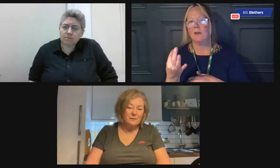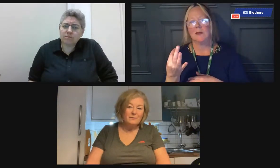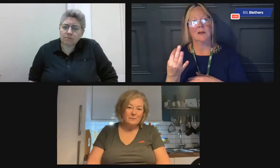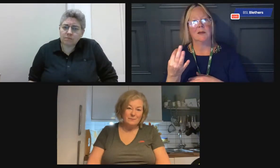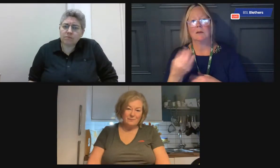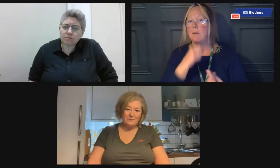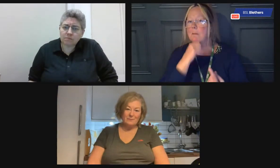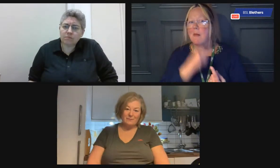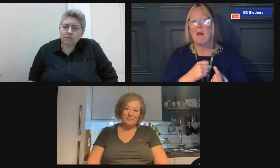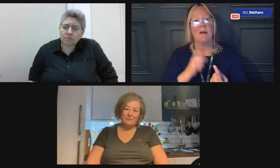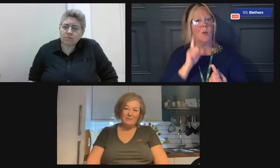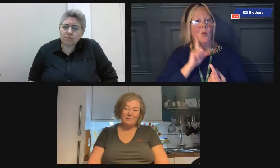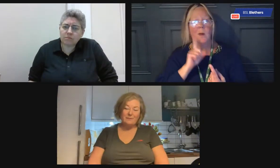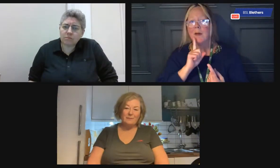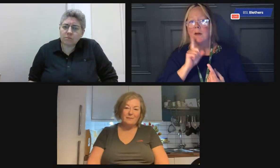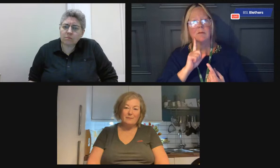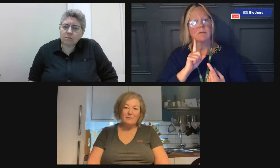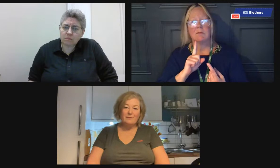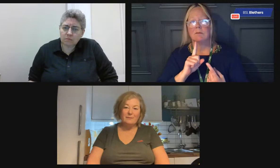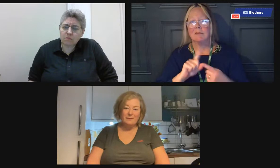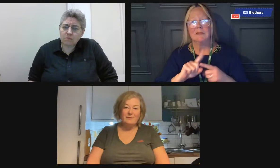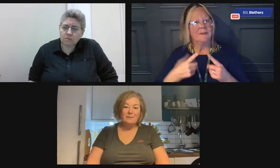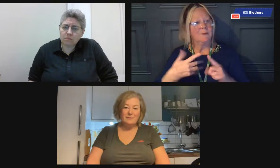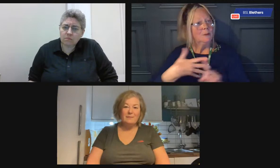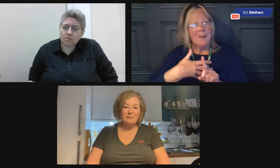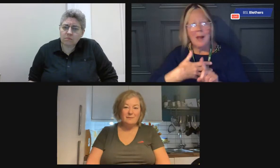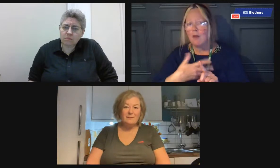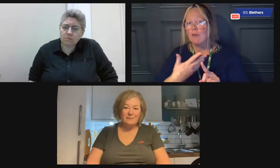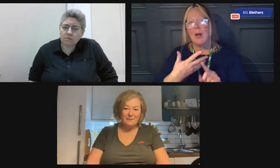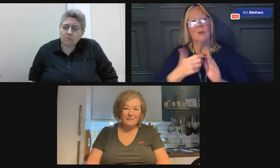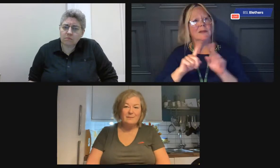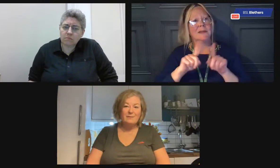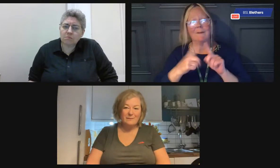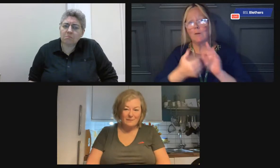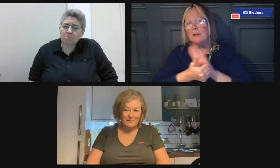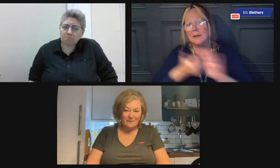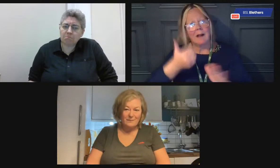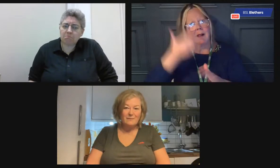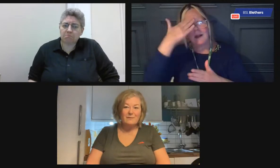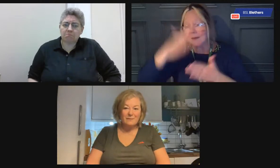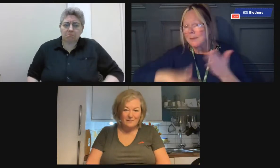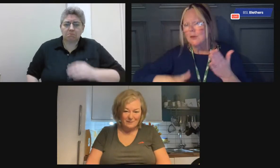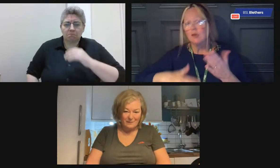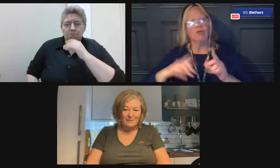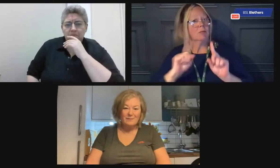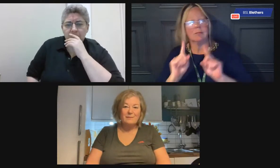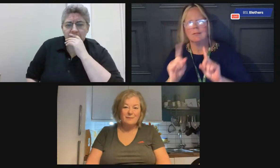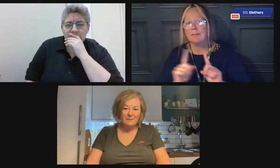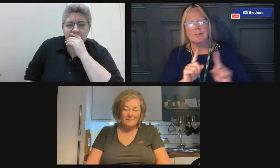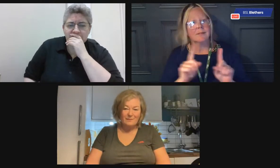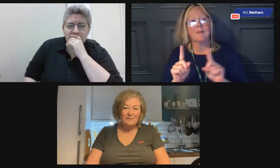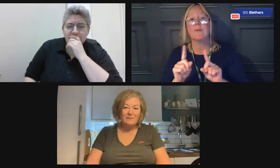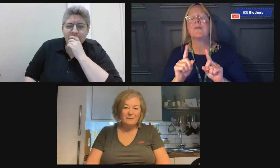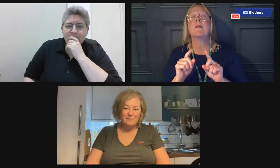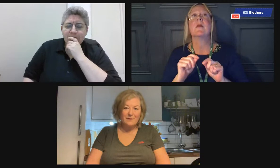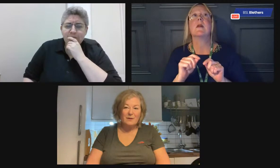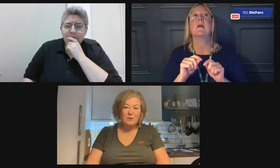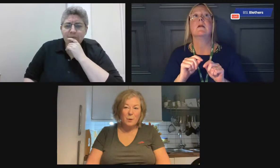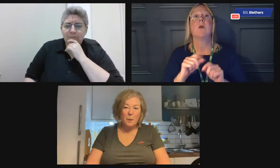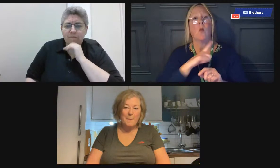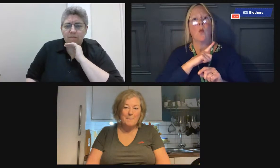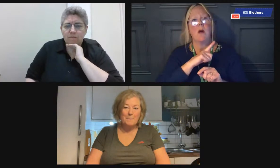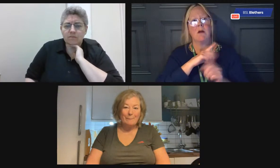we need more volunteers. Always, please. Men, women, anyone from all kinds of different backgrounds with different skills,